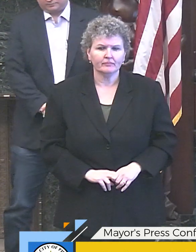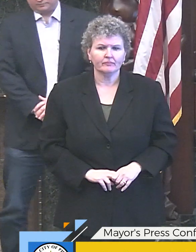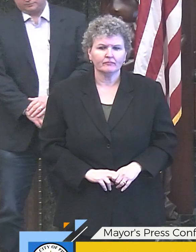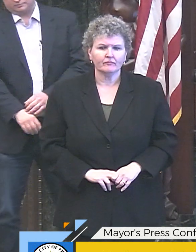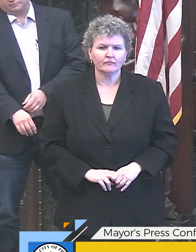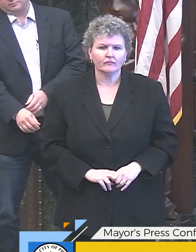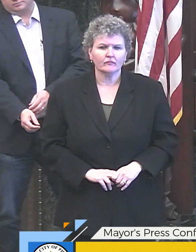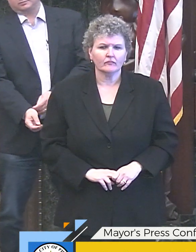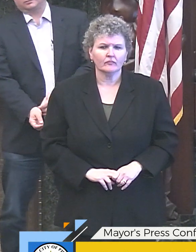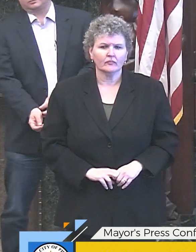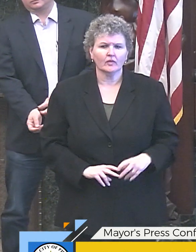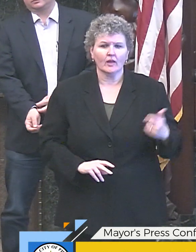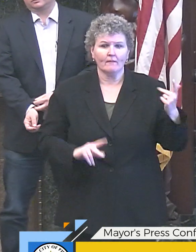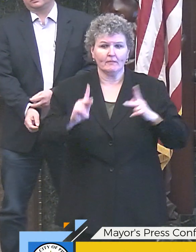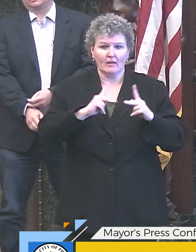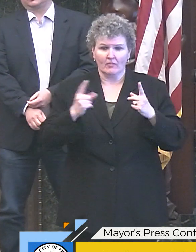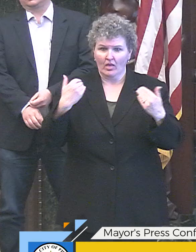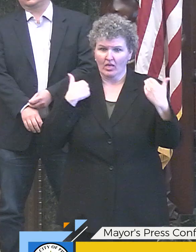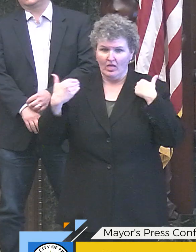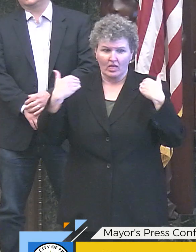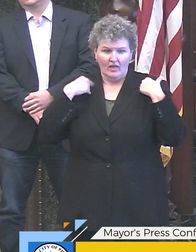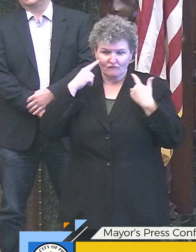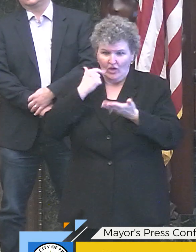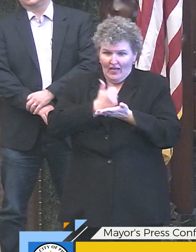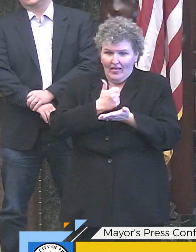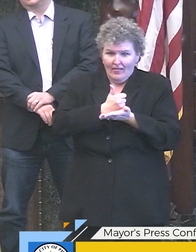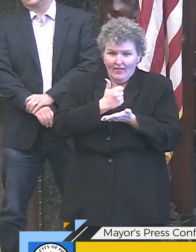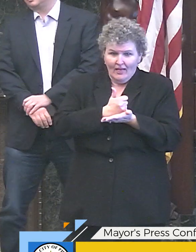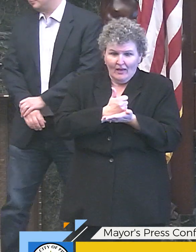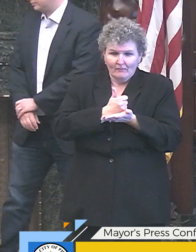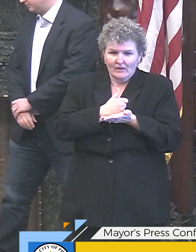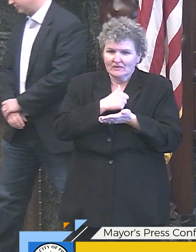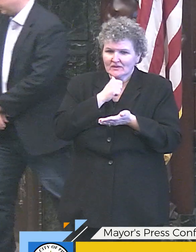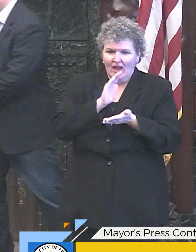If people come to us for help, we're going to help them. We don't ask for papers.